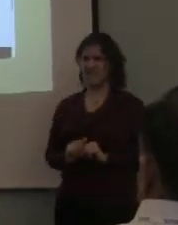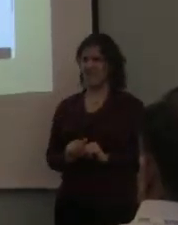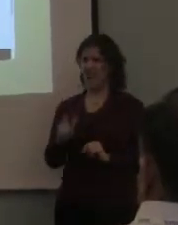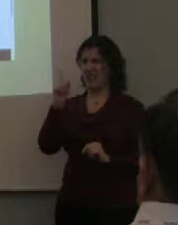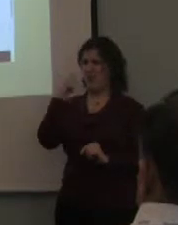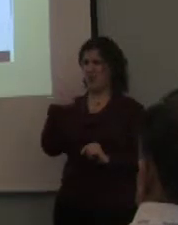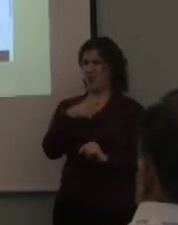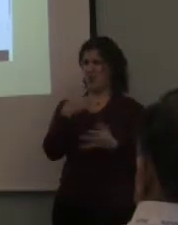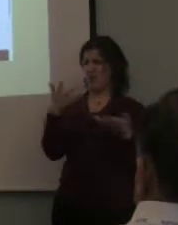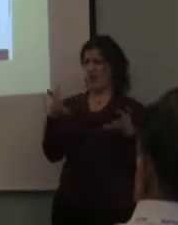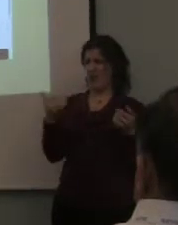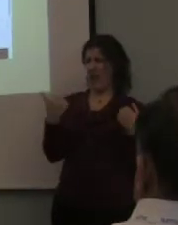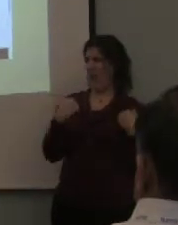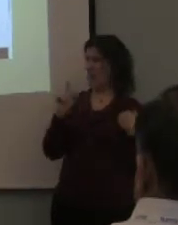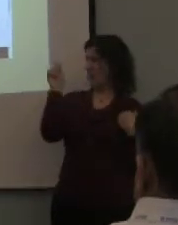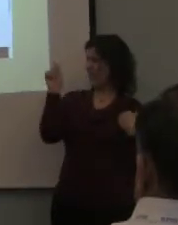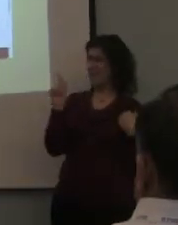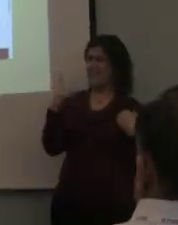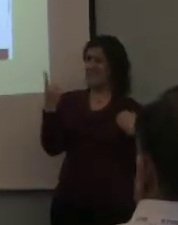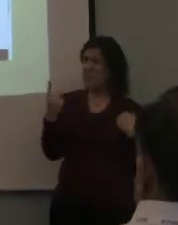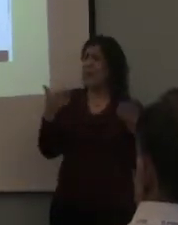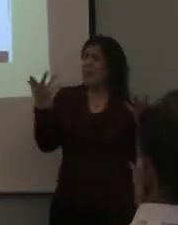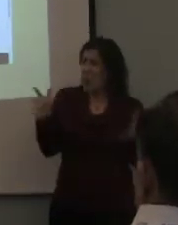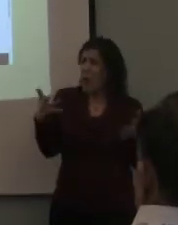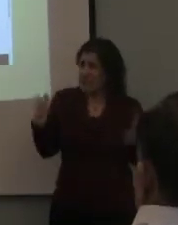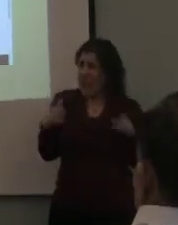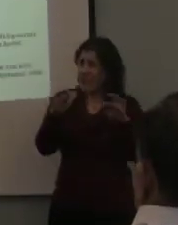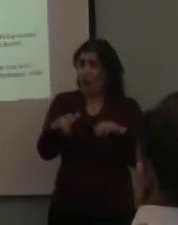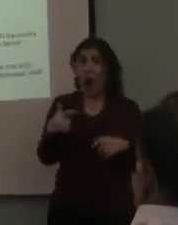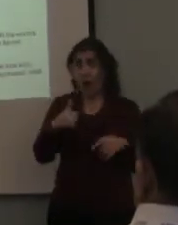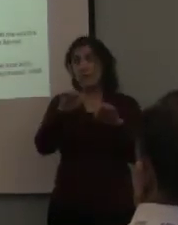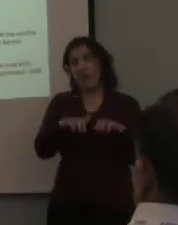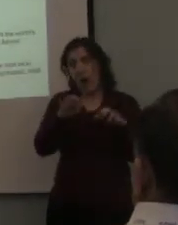done some of this? I mean, hasn't someone somewhere